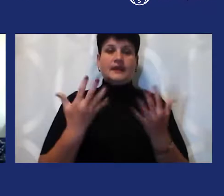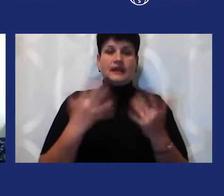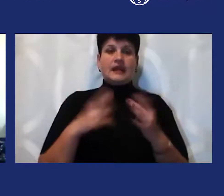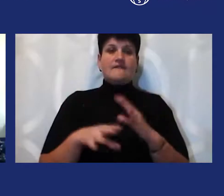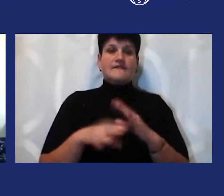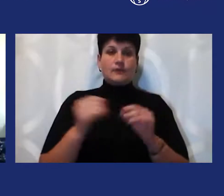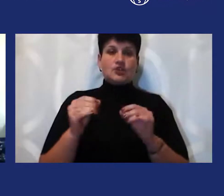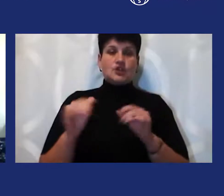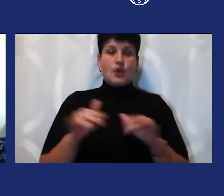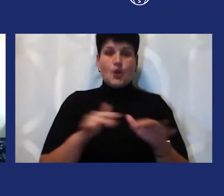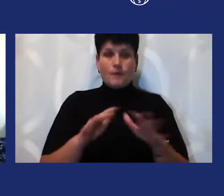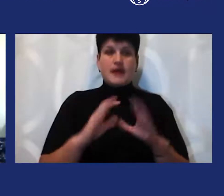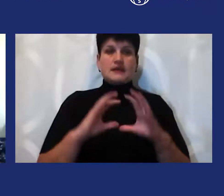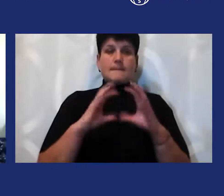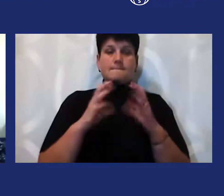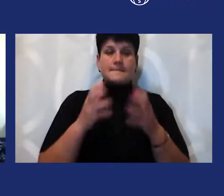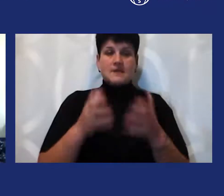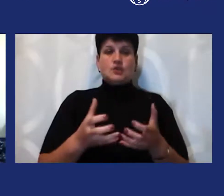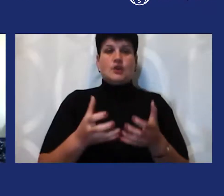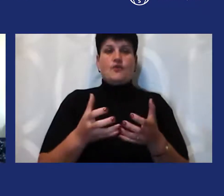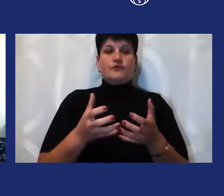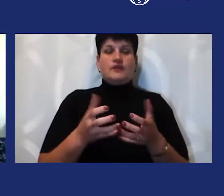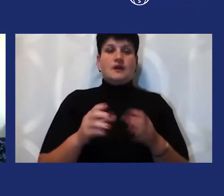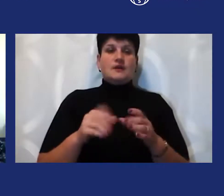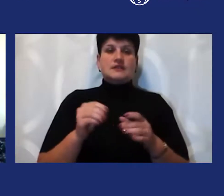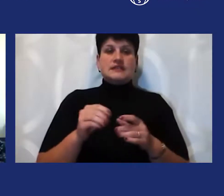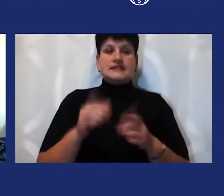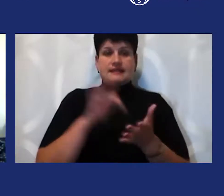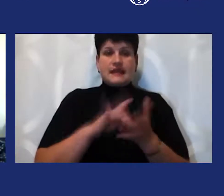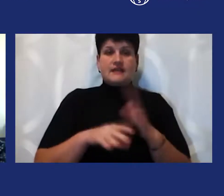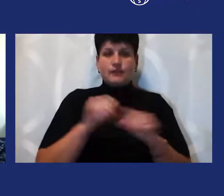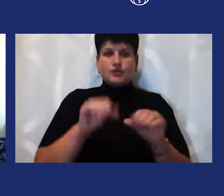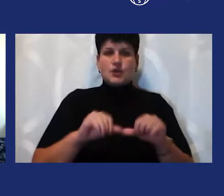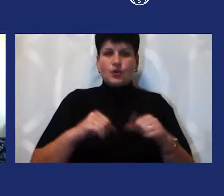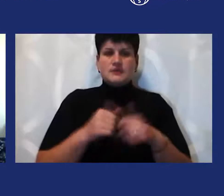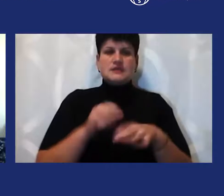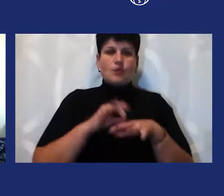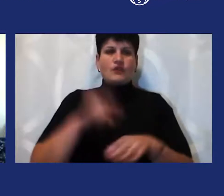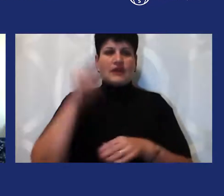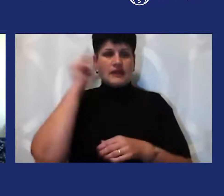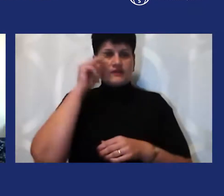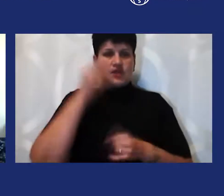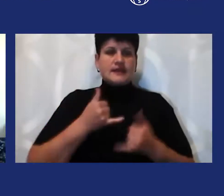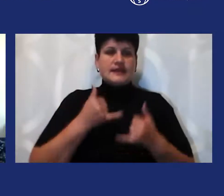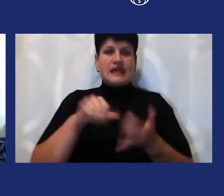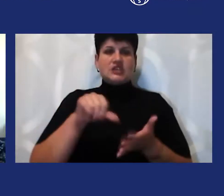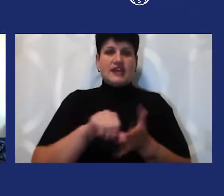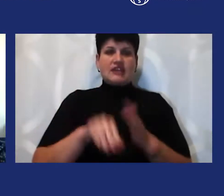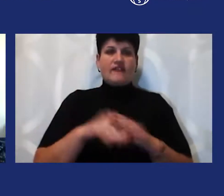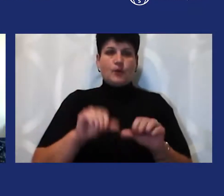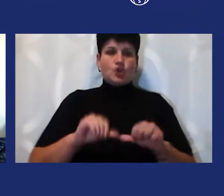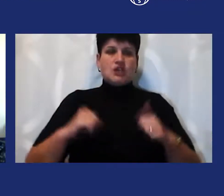trained. Actually, due to efforts of International Foundation for Electoral